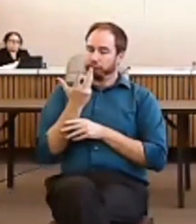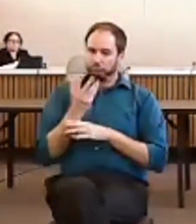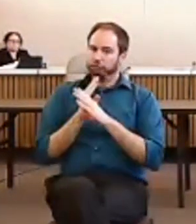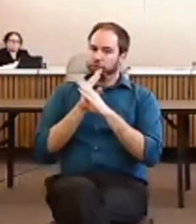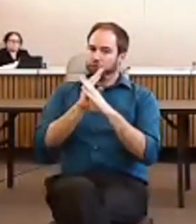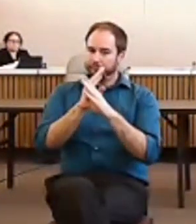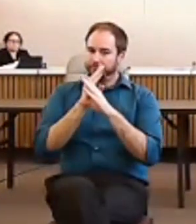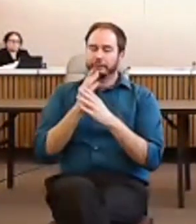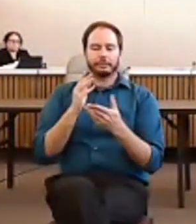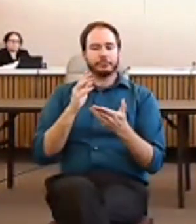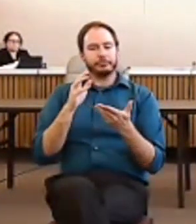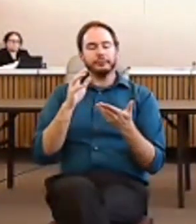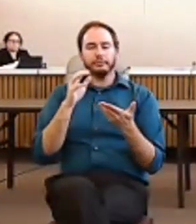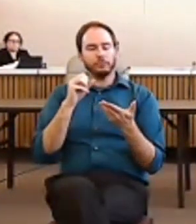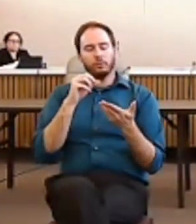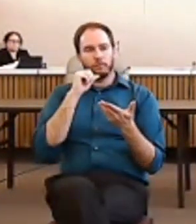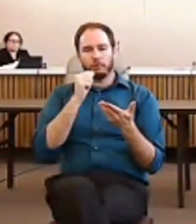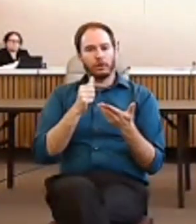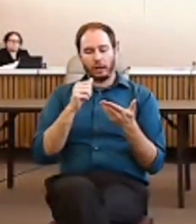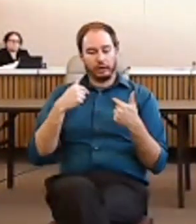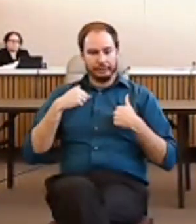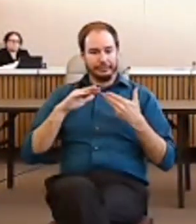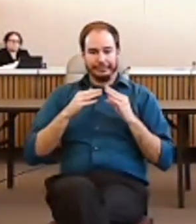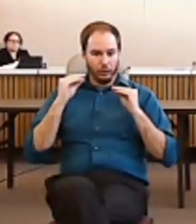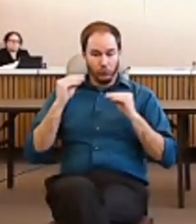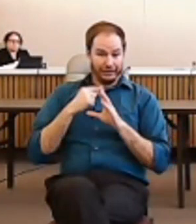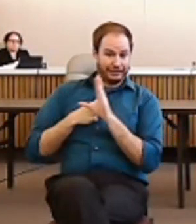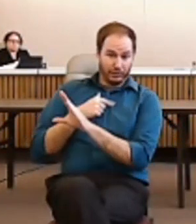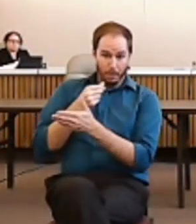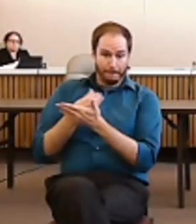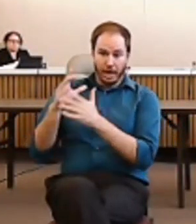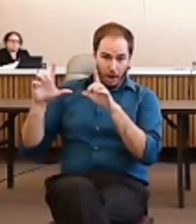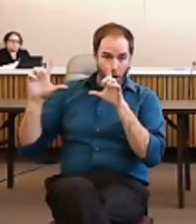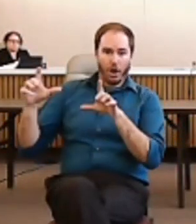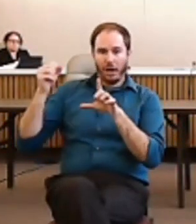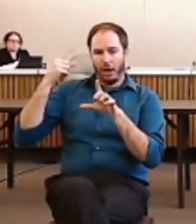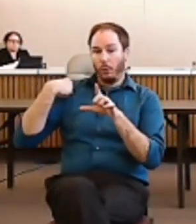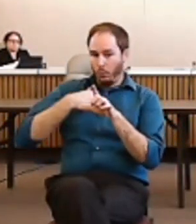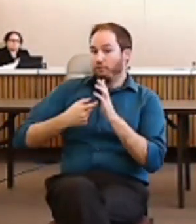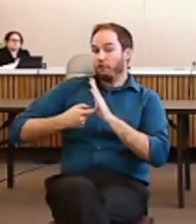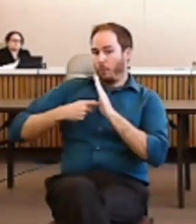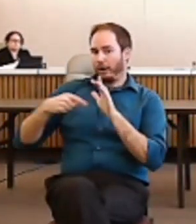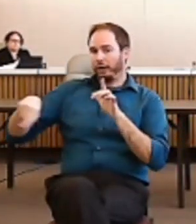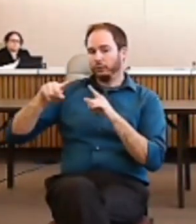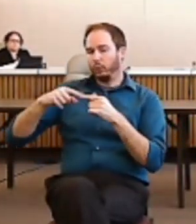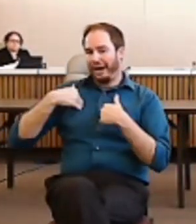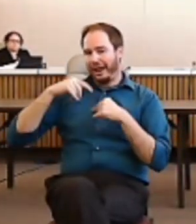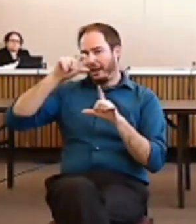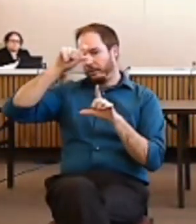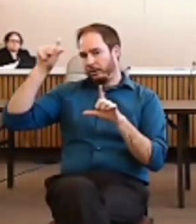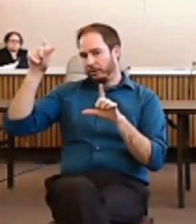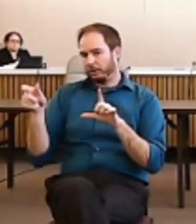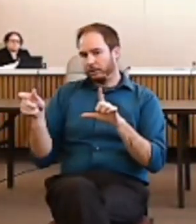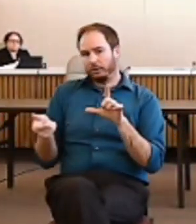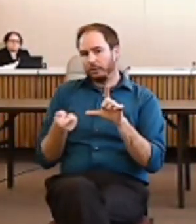that, again, it's not town land, but it is essentially portioned off that